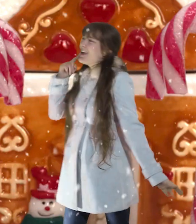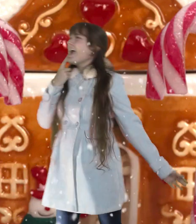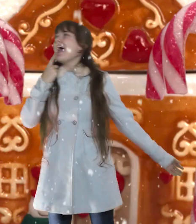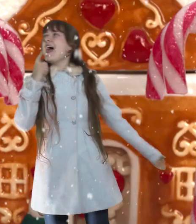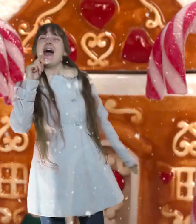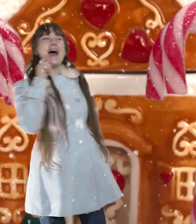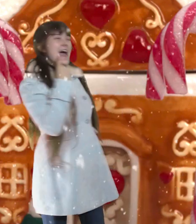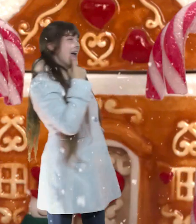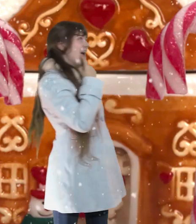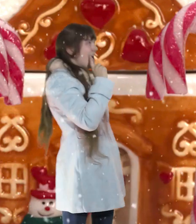Cane.